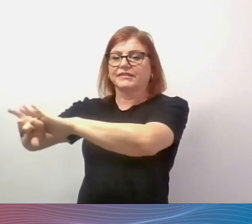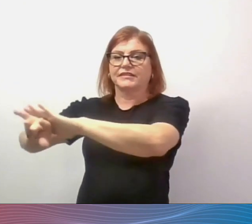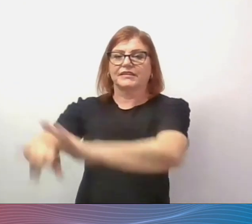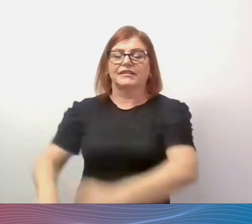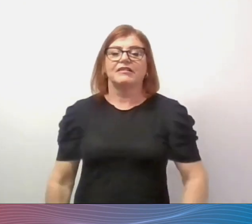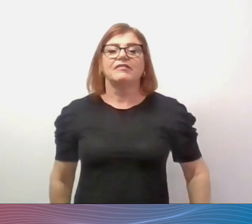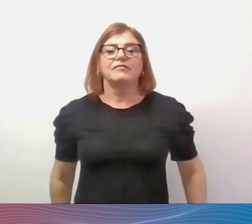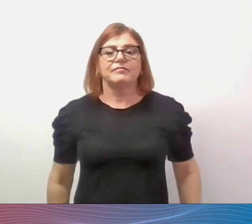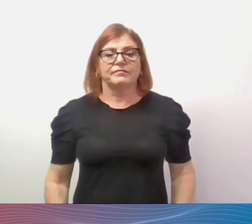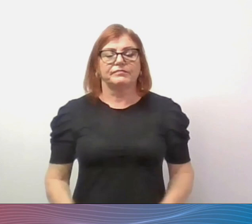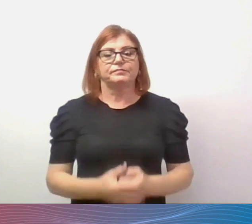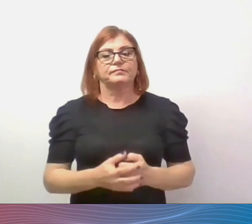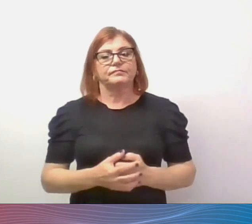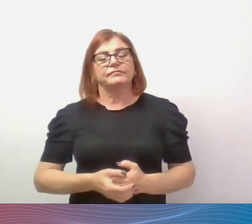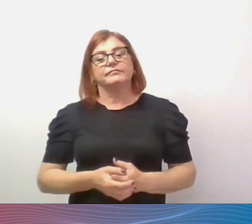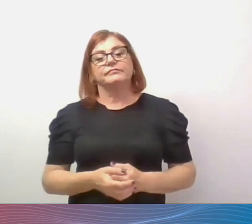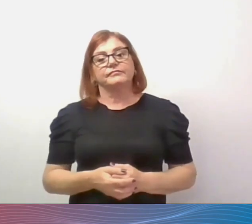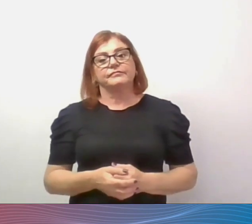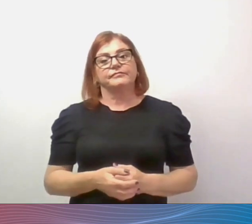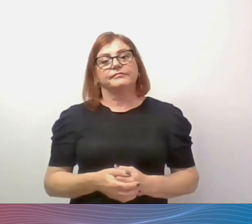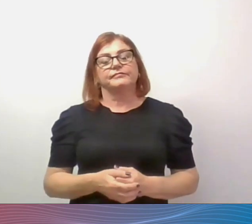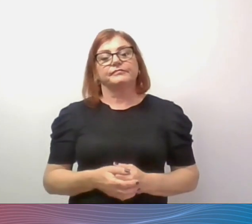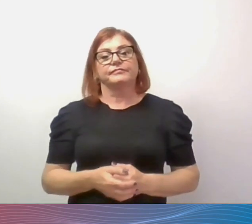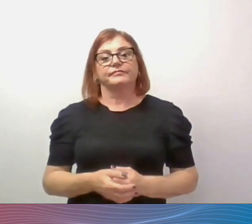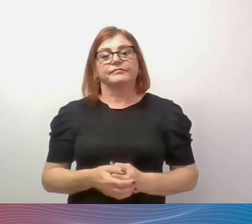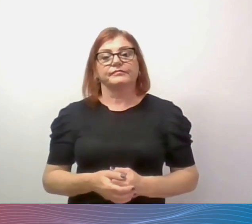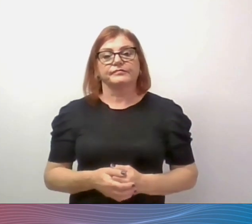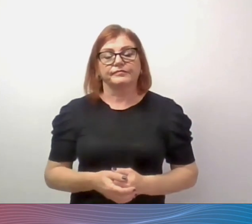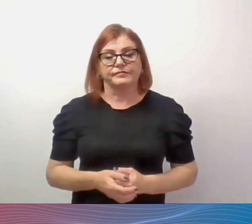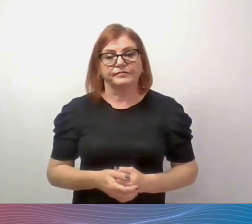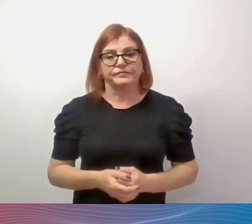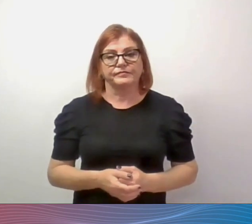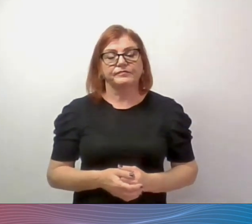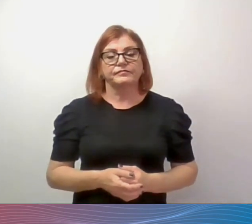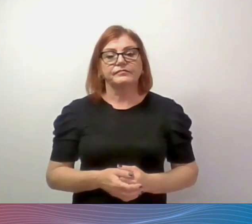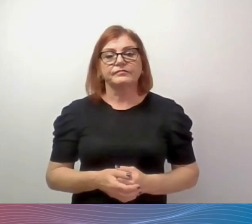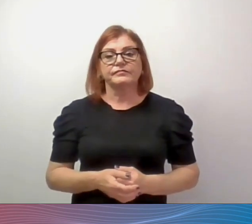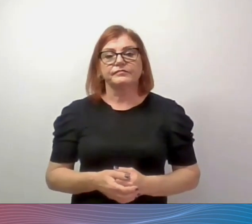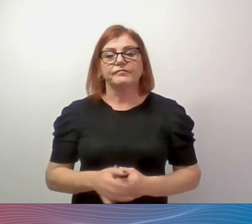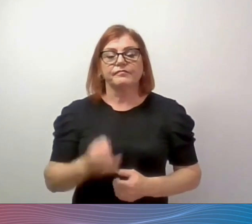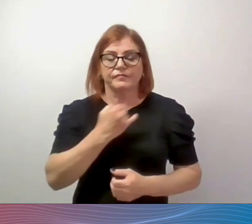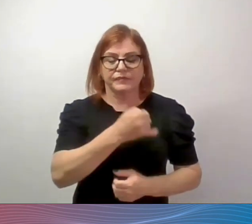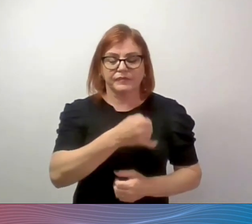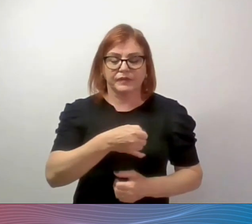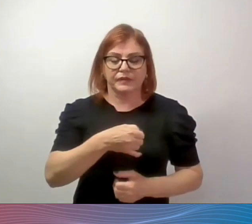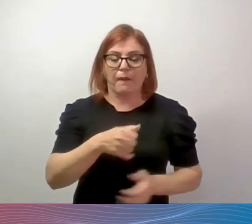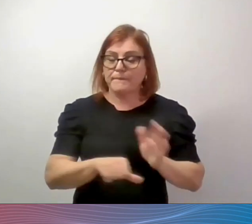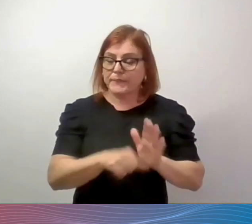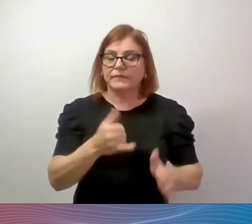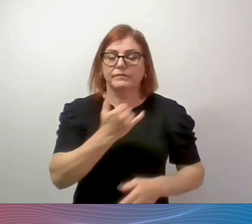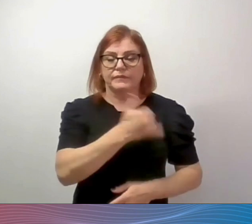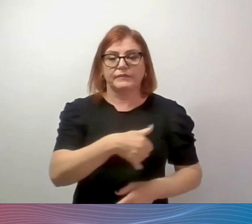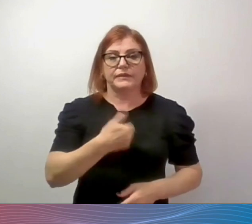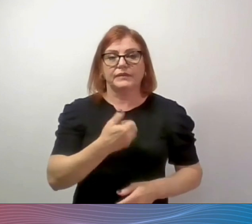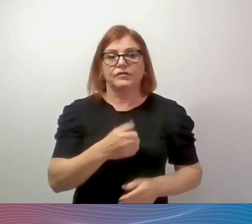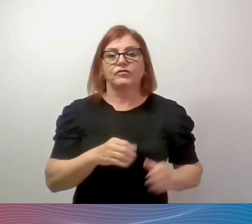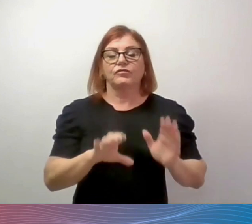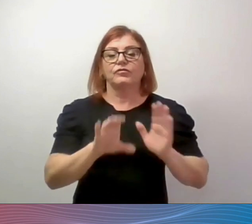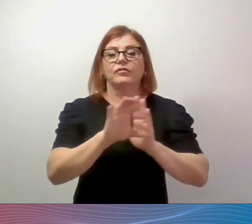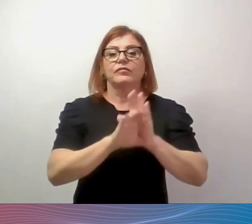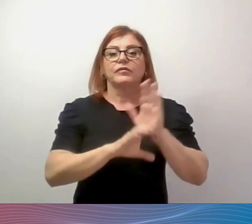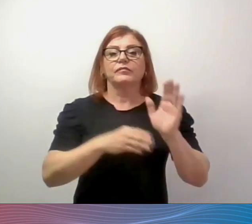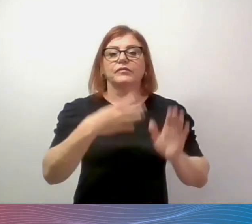source of this giving to our brothers and sisters. 1 João 4. 1 John 4. Versículo 10. Verse